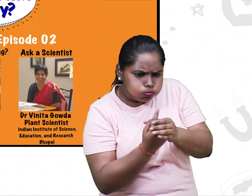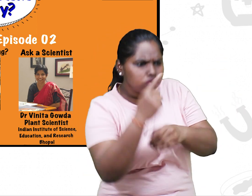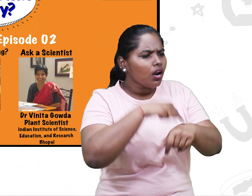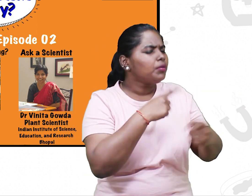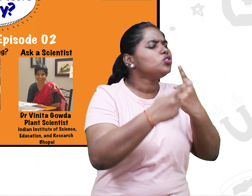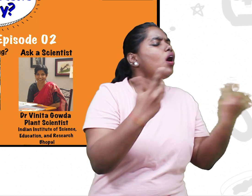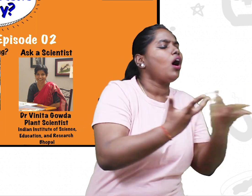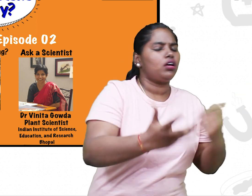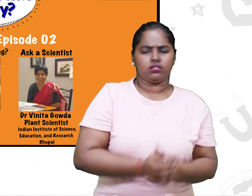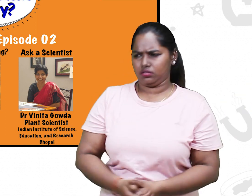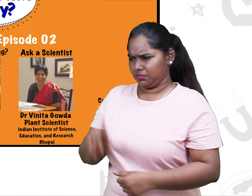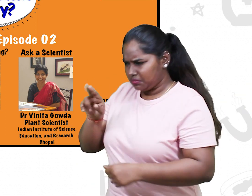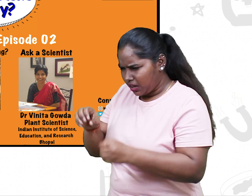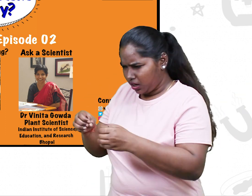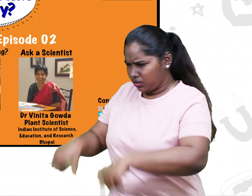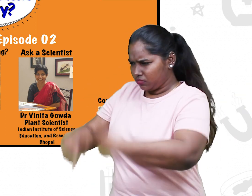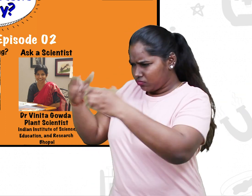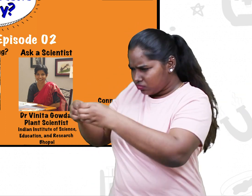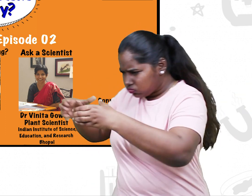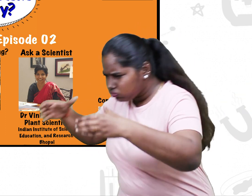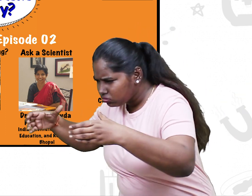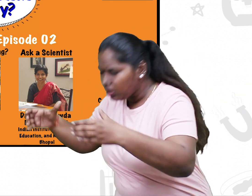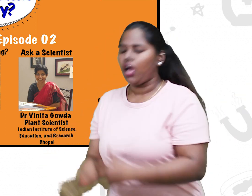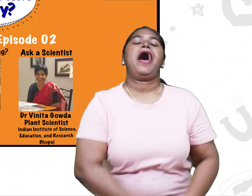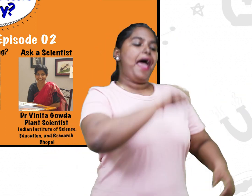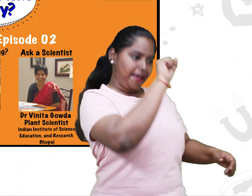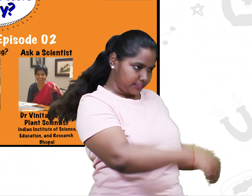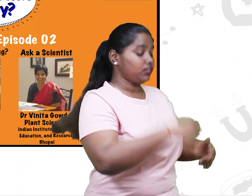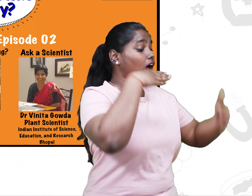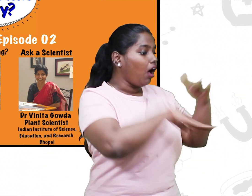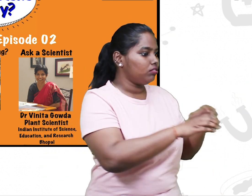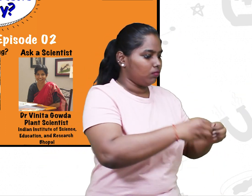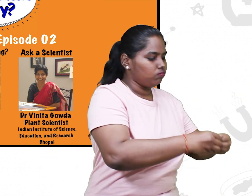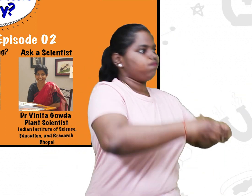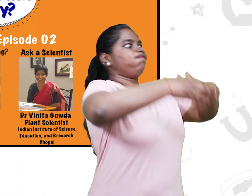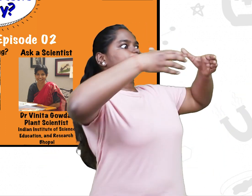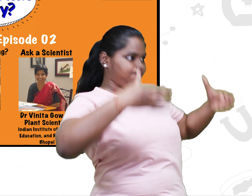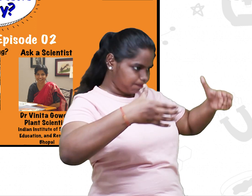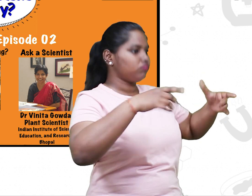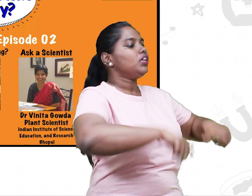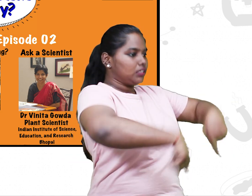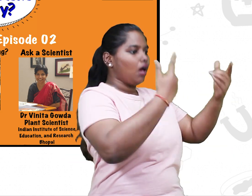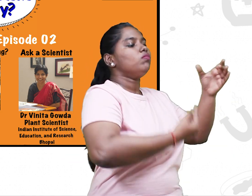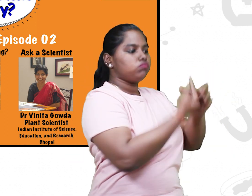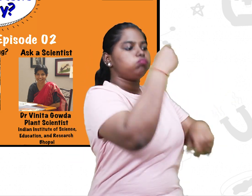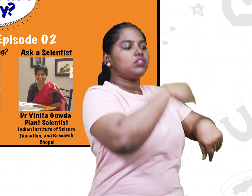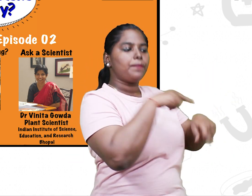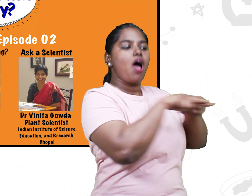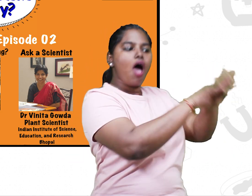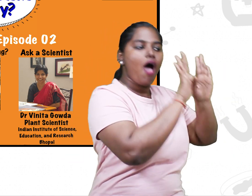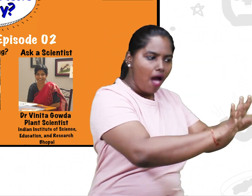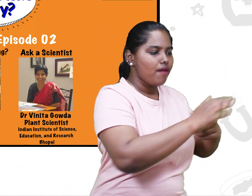grew. Increase in the size of the tree. Yes, an irreversible increase in the size is the tree's